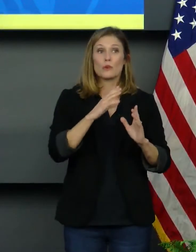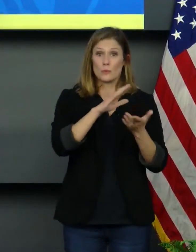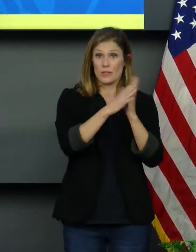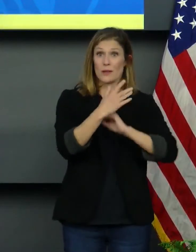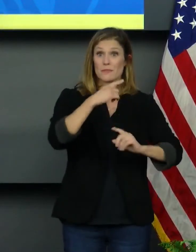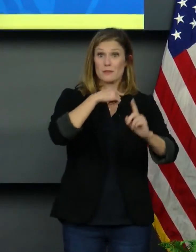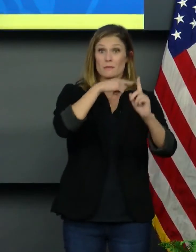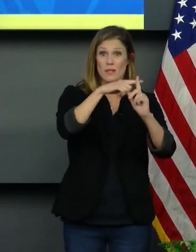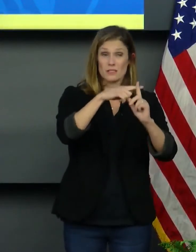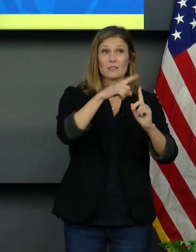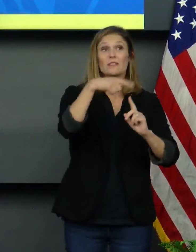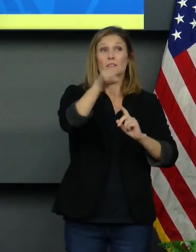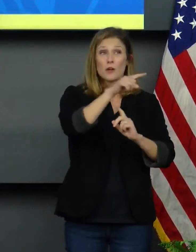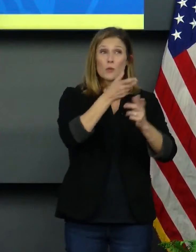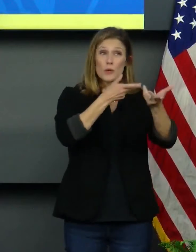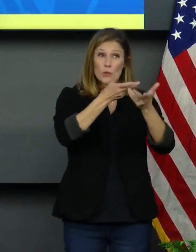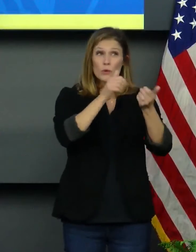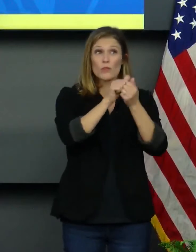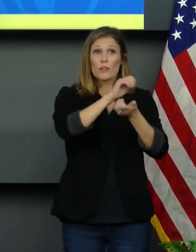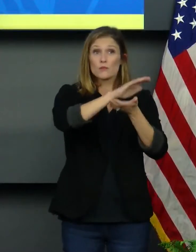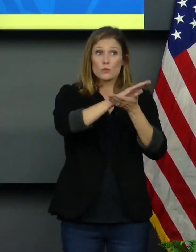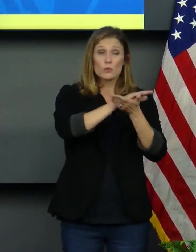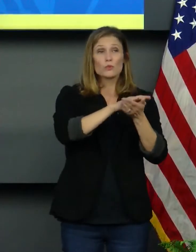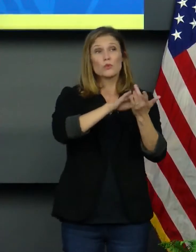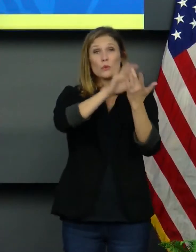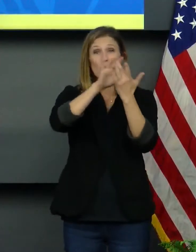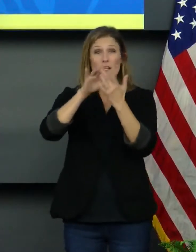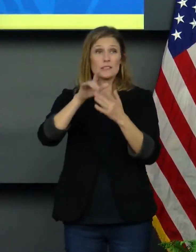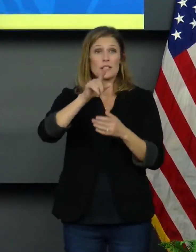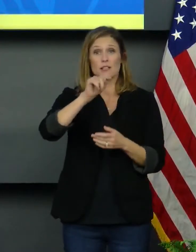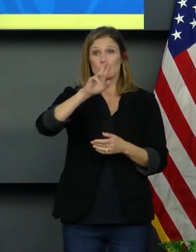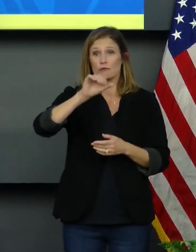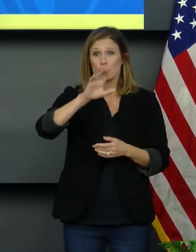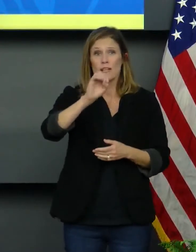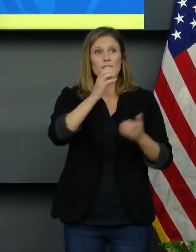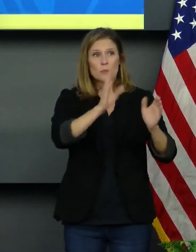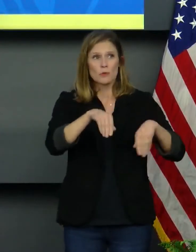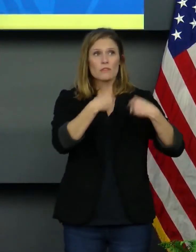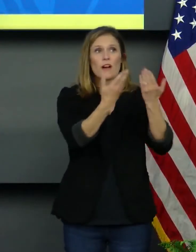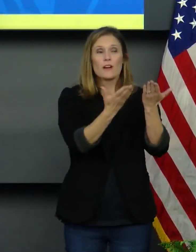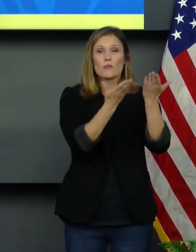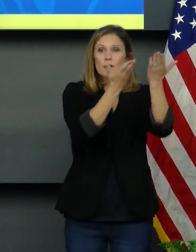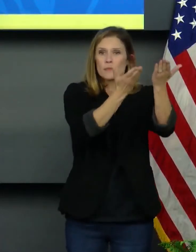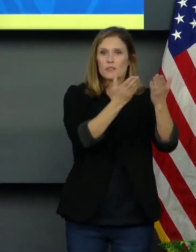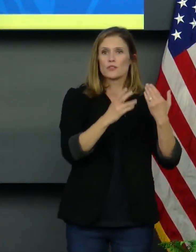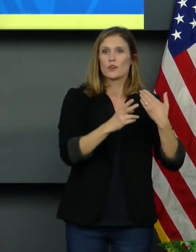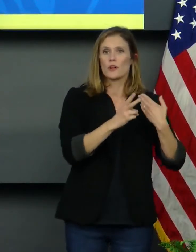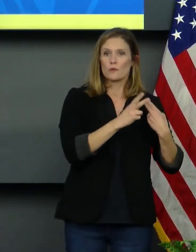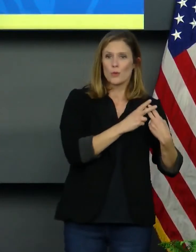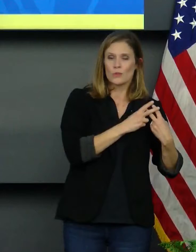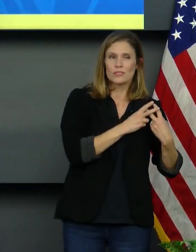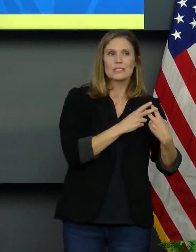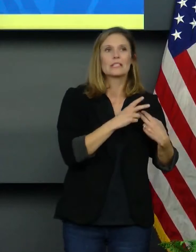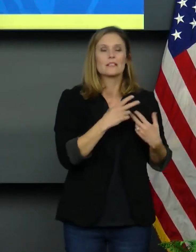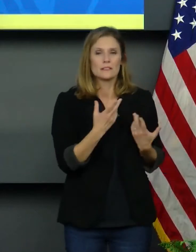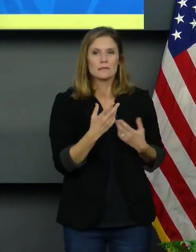school to contact trace, and then we provide the recommendations of who needs to quarantine and for how long. That's what I needed. Thank